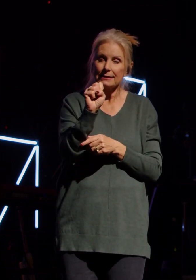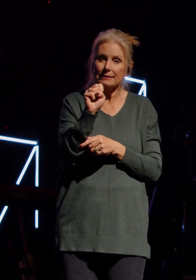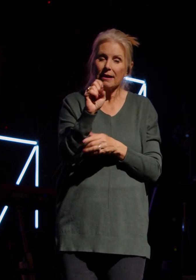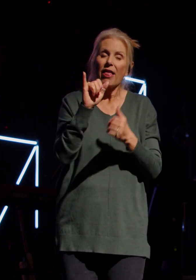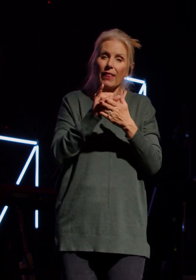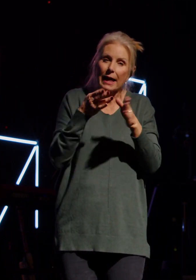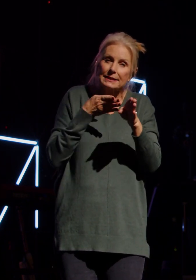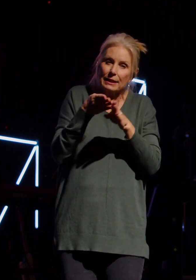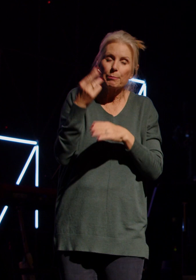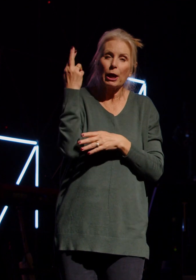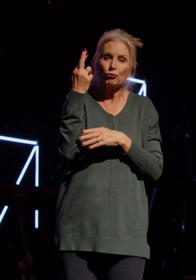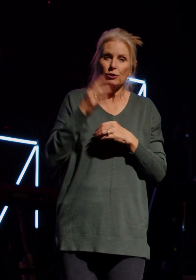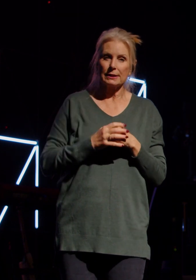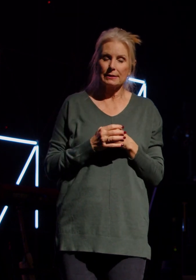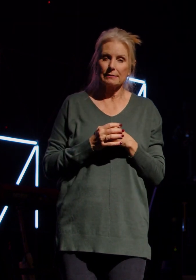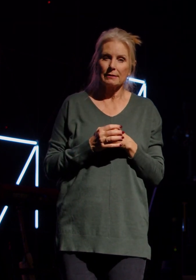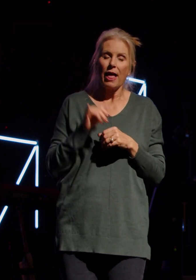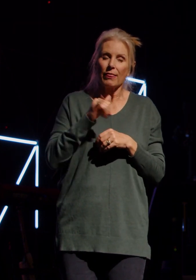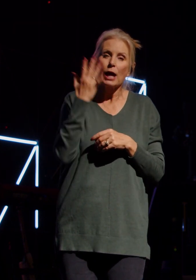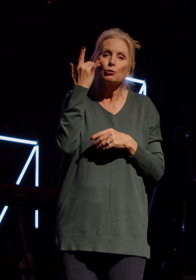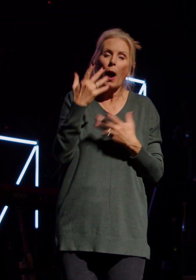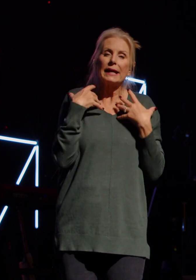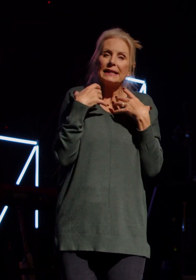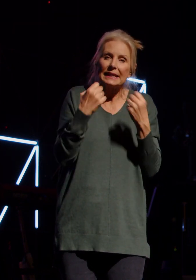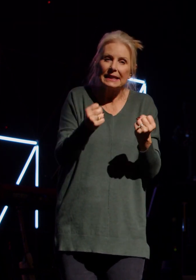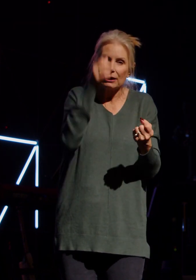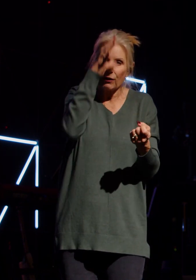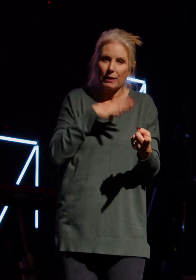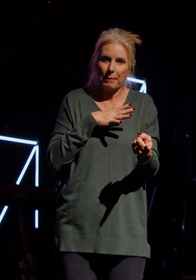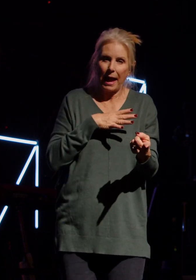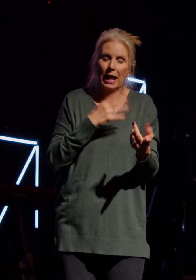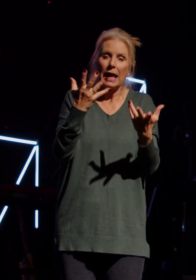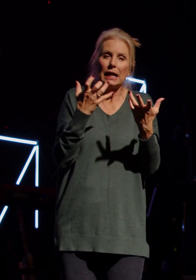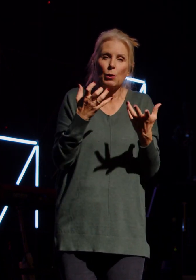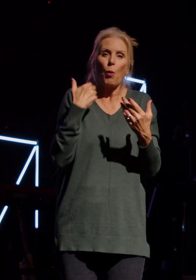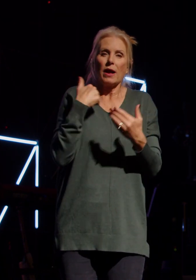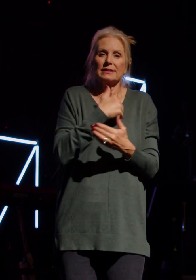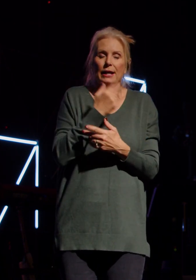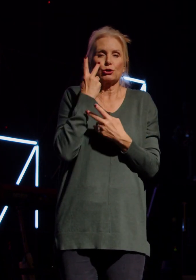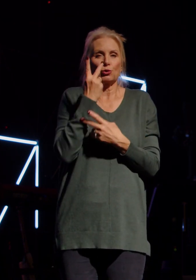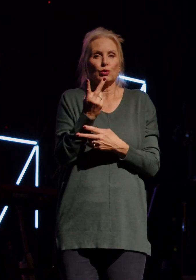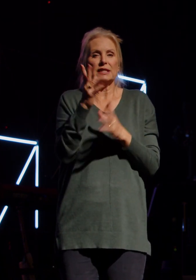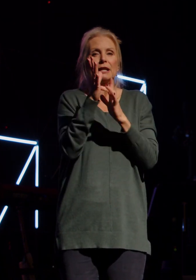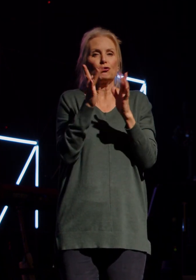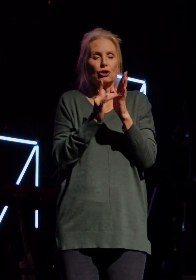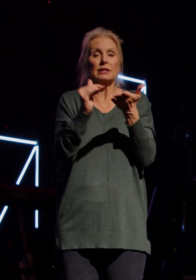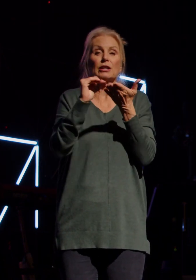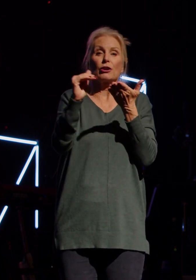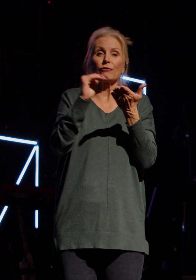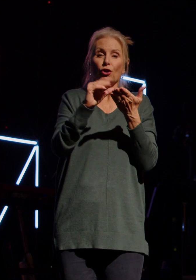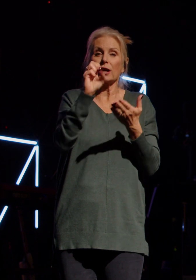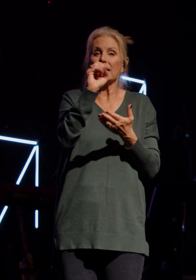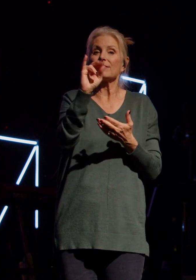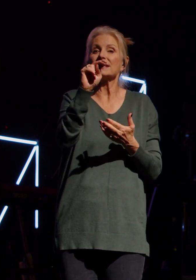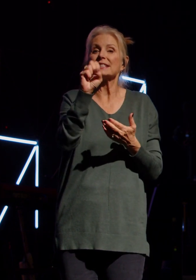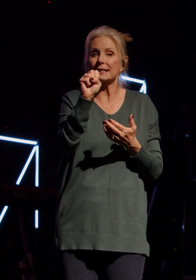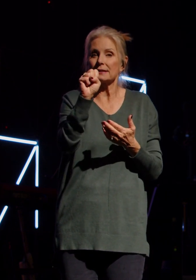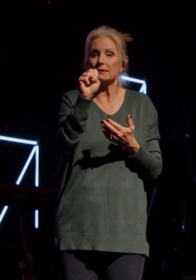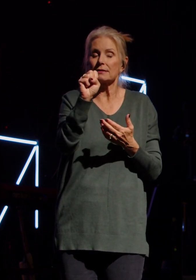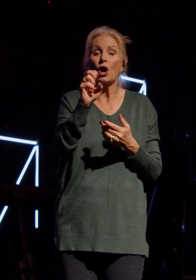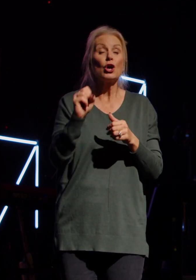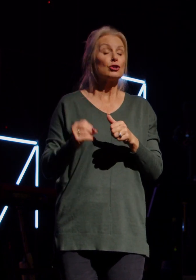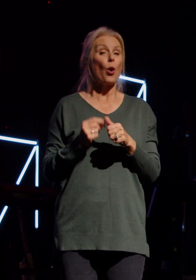main reason why he actually healed this man. He wants us to see that Jesus forgives sins. Now, the story starts off with Jesus coming